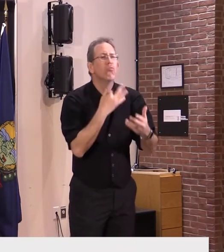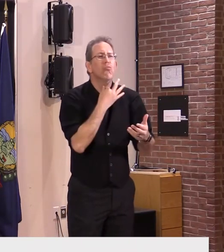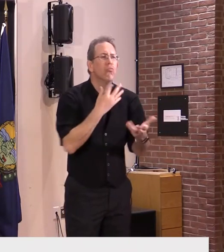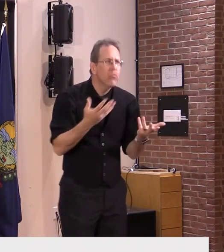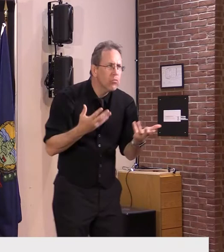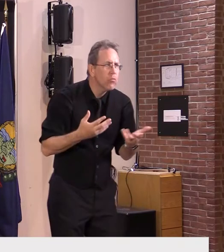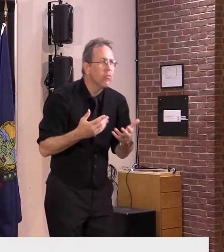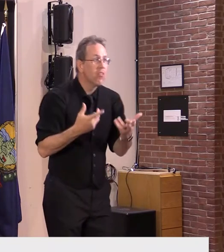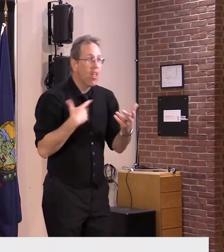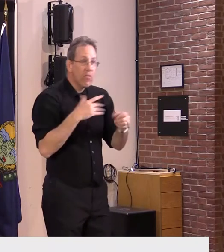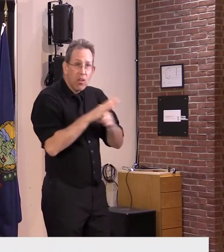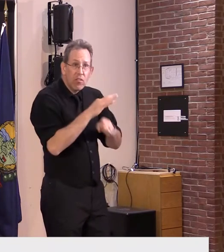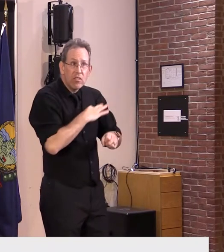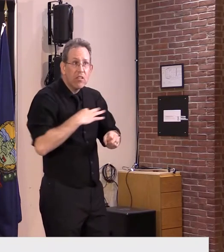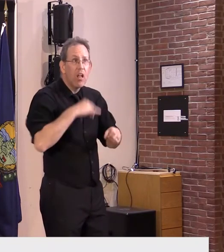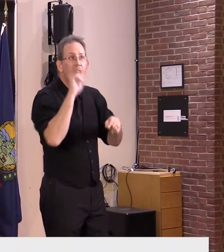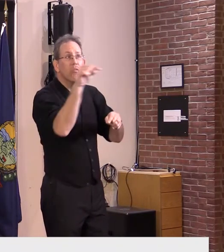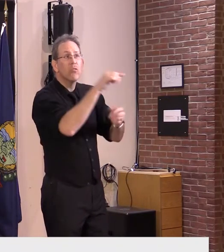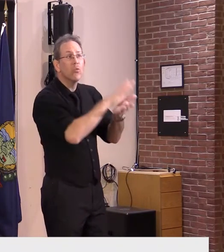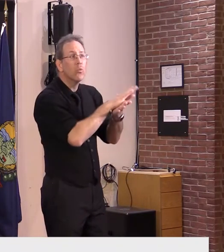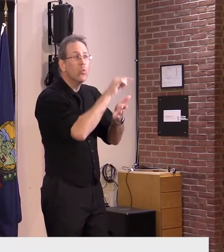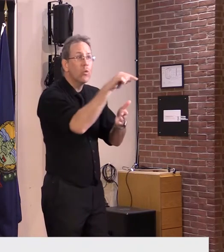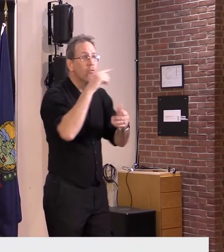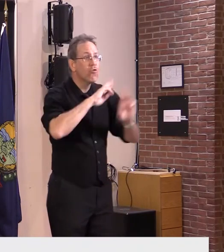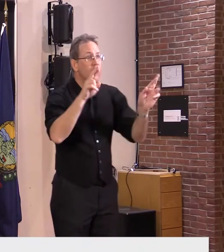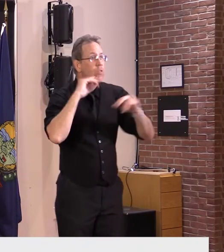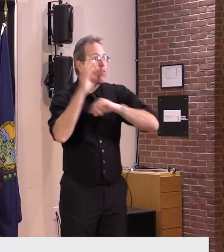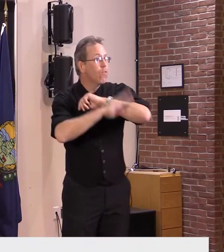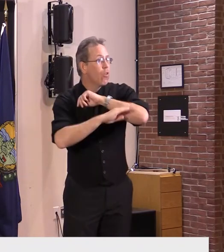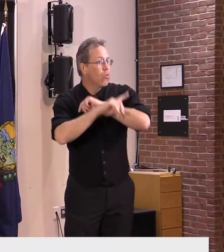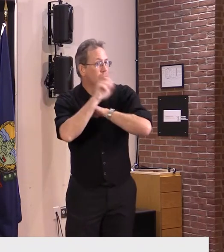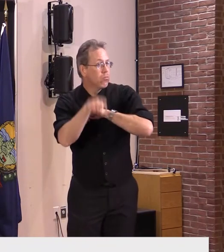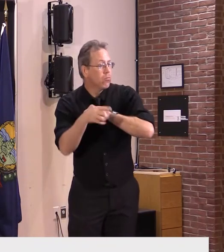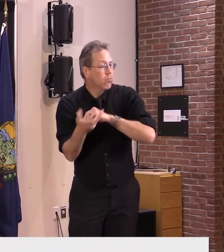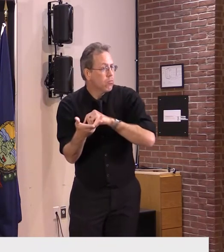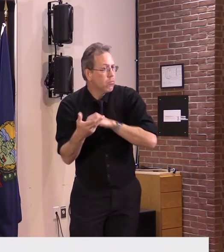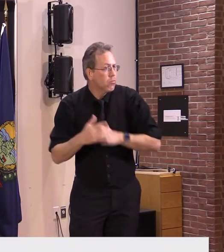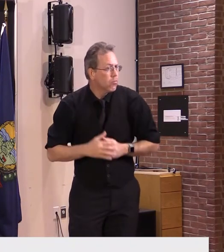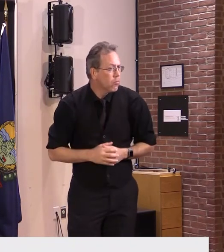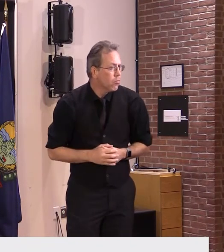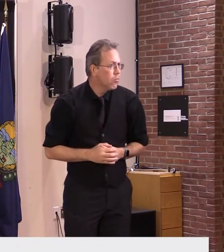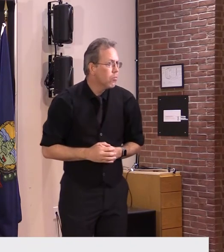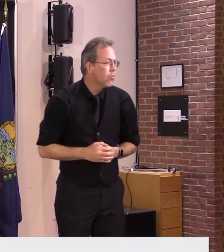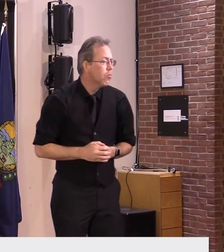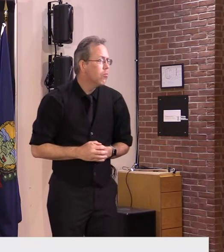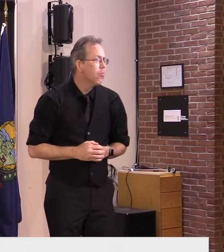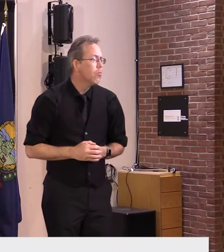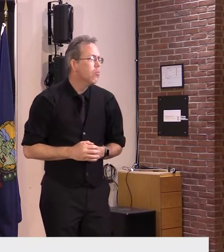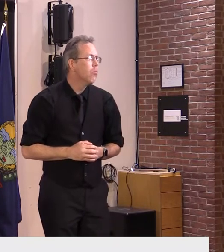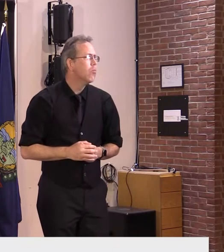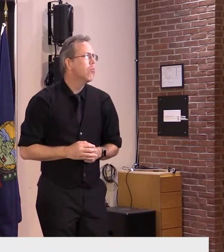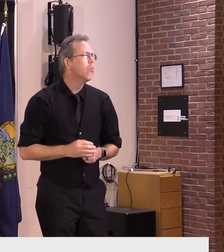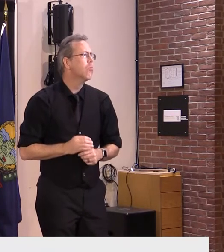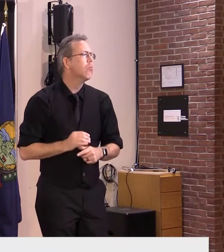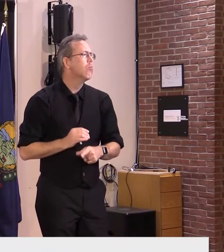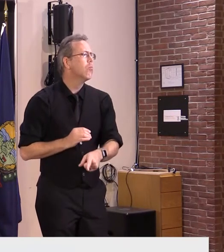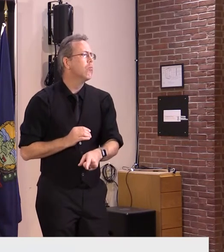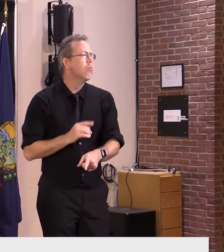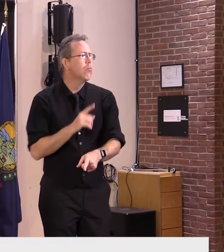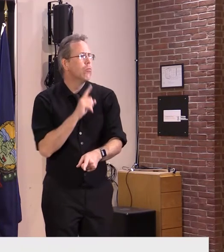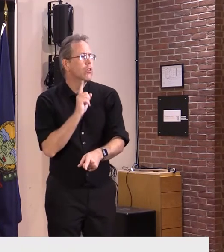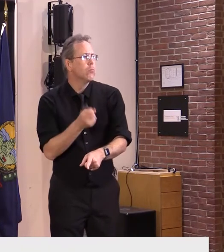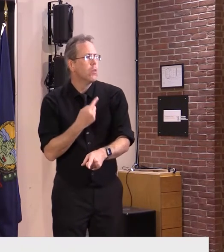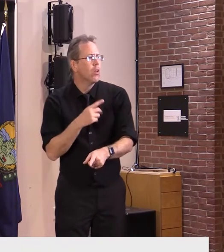personnel necessary as they begin building their plans for next year? Yeah, it's a very real